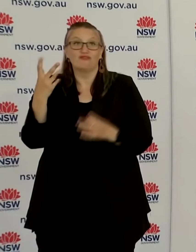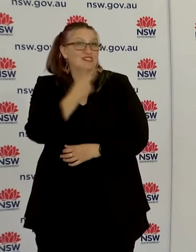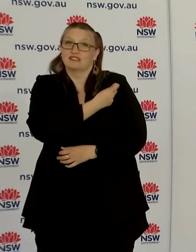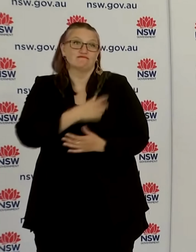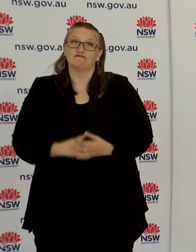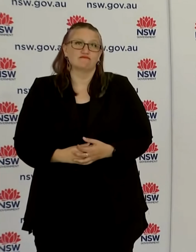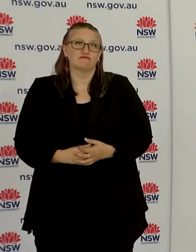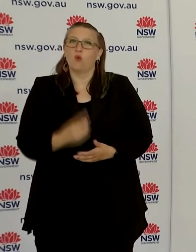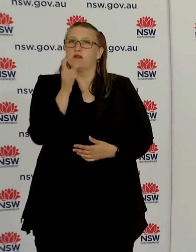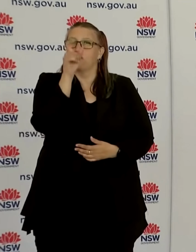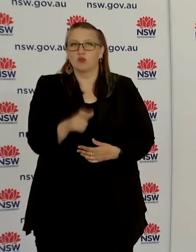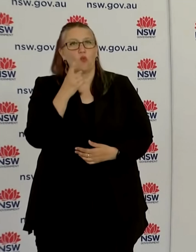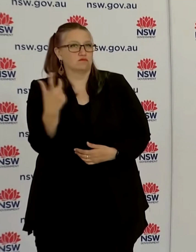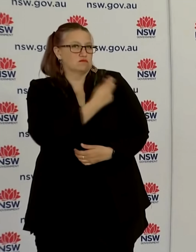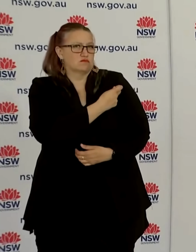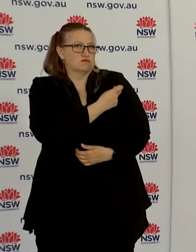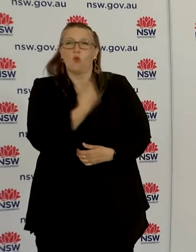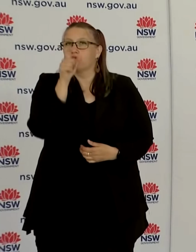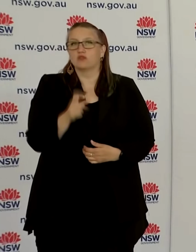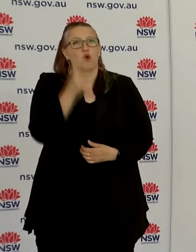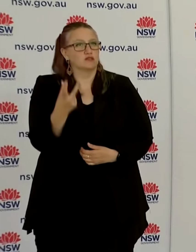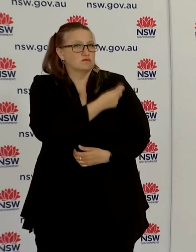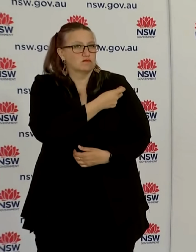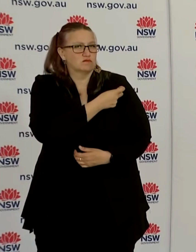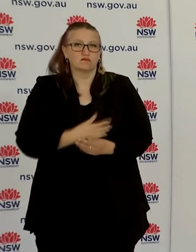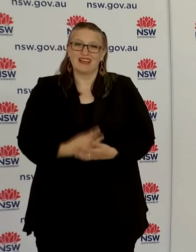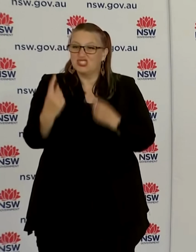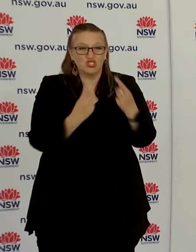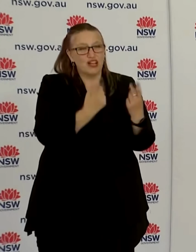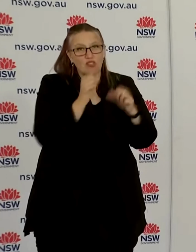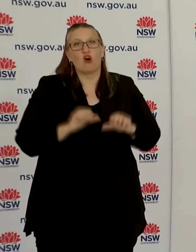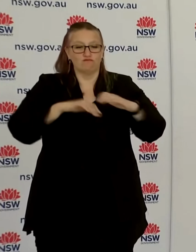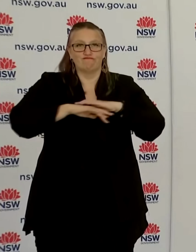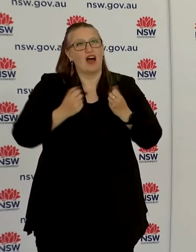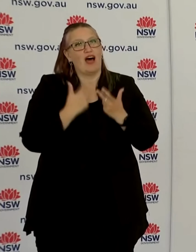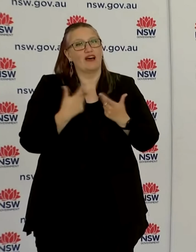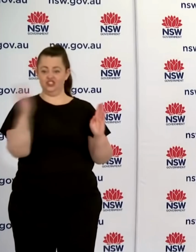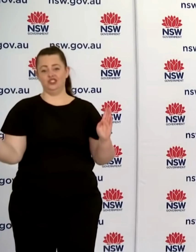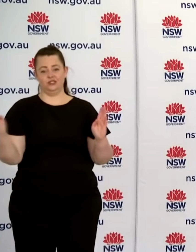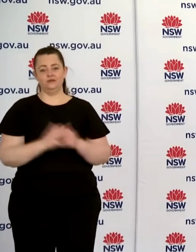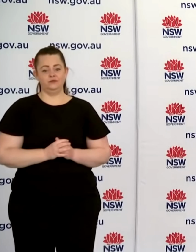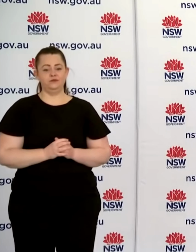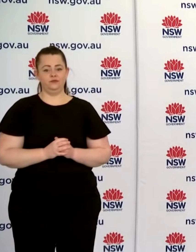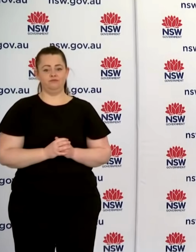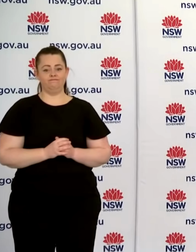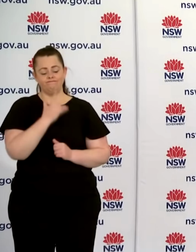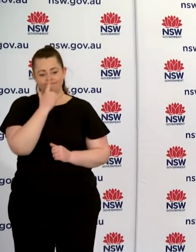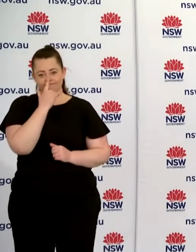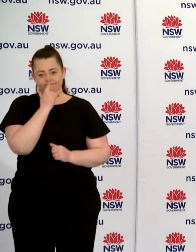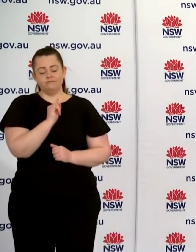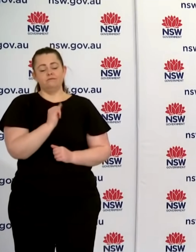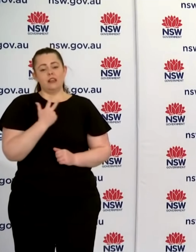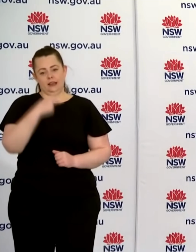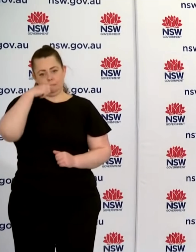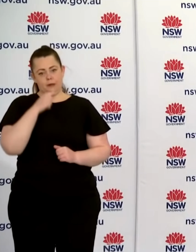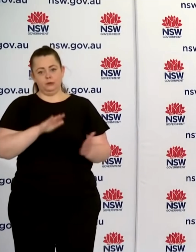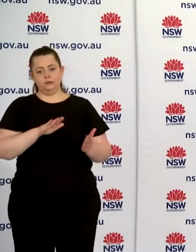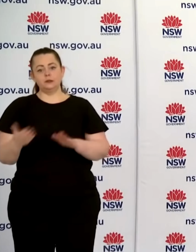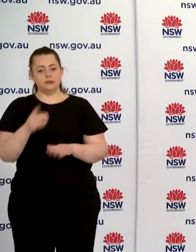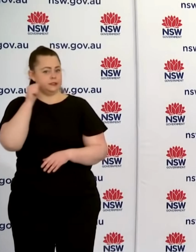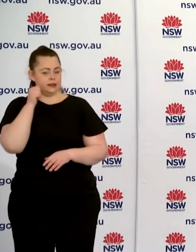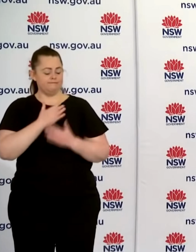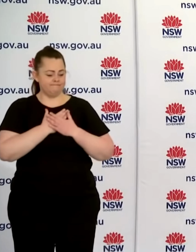vaccinated. 1 person had 1 dose and 1 person had 2 doses, and all those individuals had underlying health conditions. Tragically, there were the death of 8 people who had COVID, and I pass on my